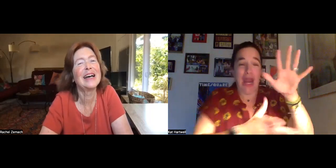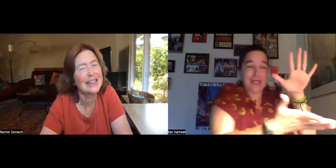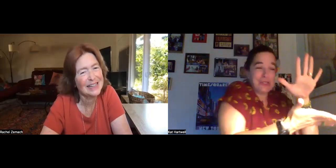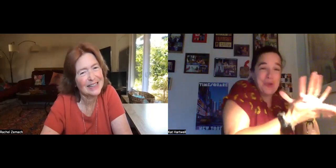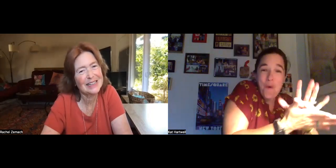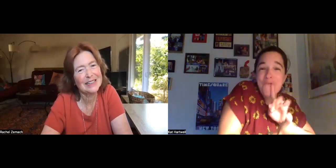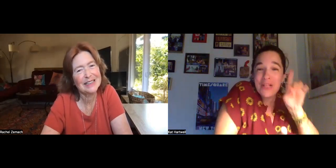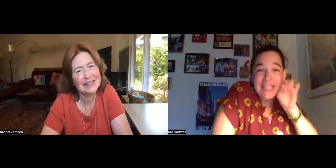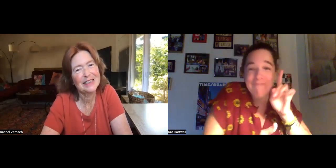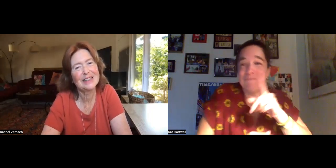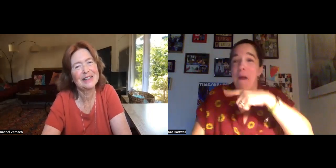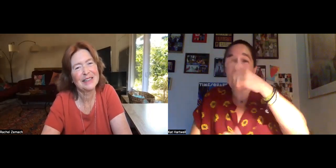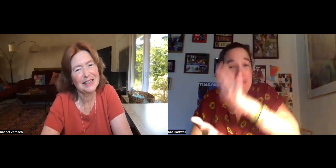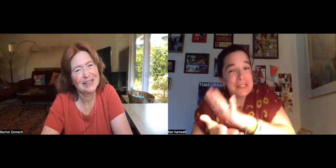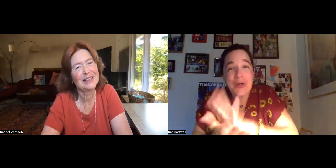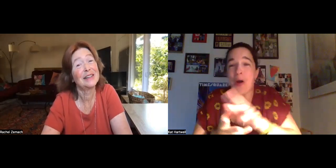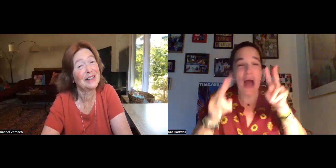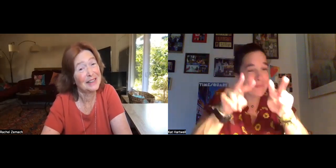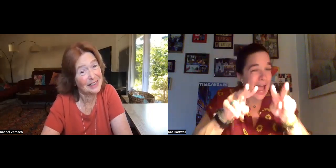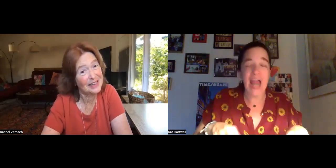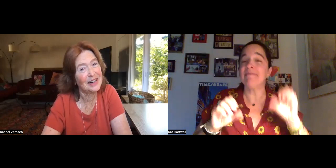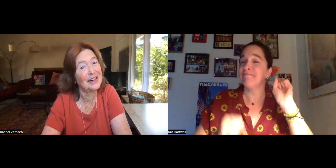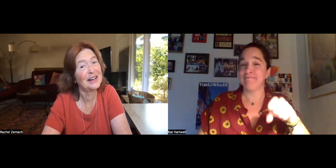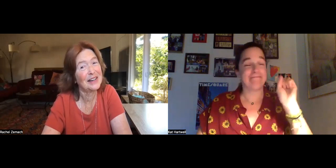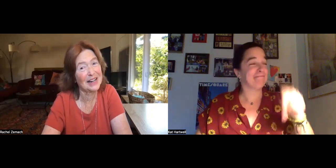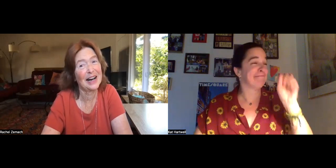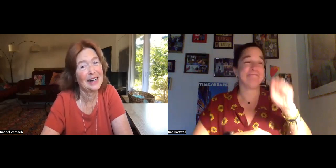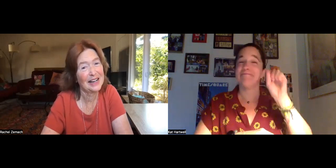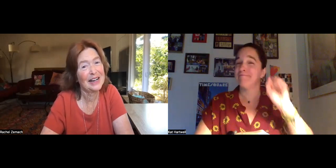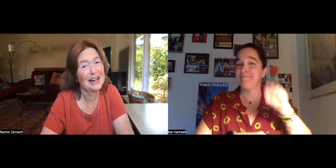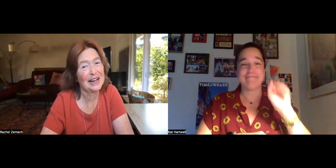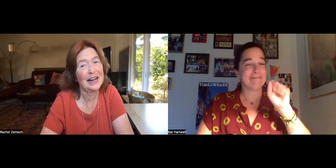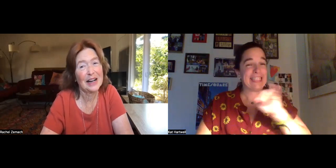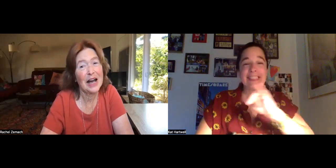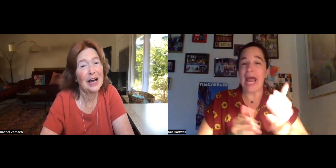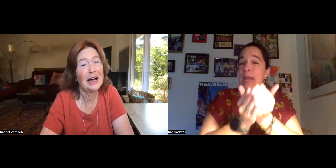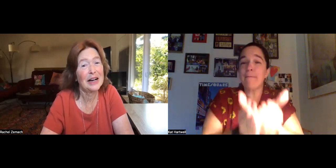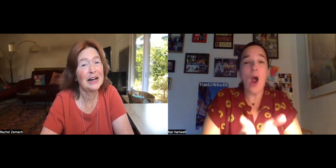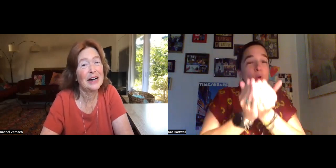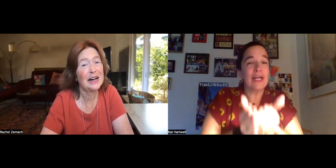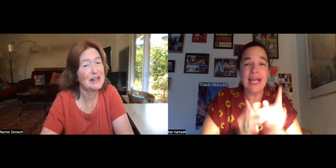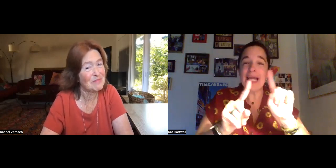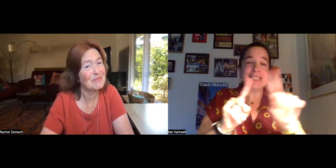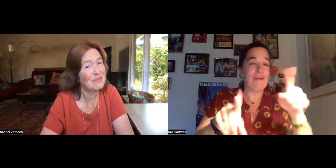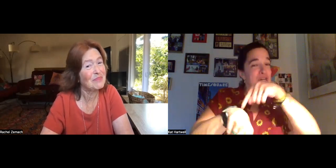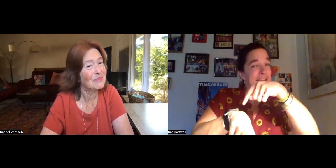a school, but that public school, I'm like Yeah. same boat, different